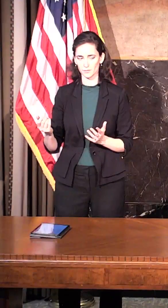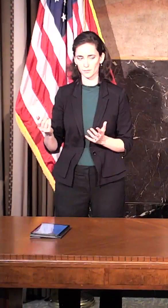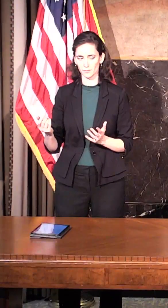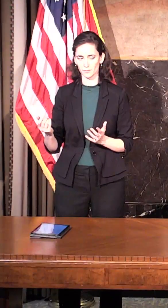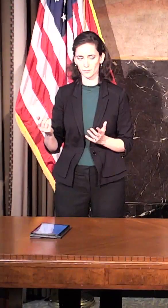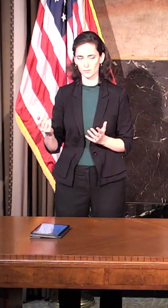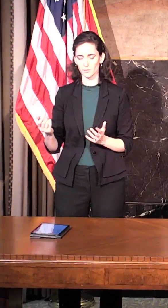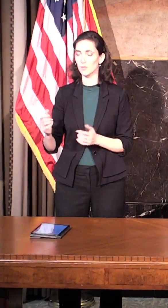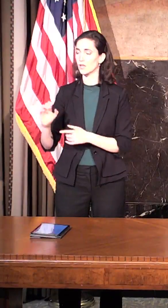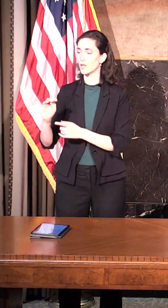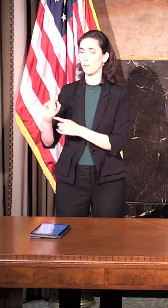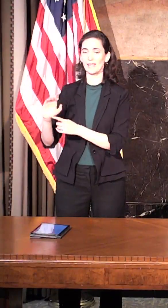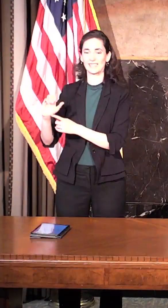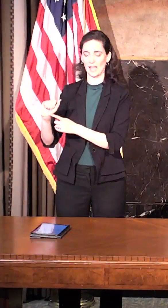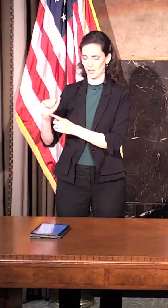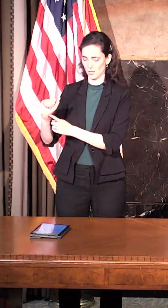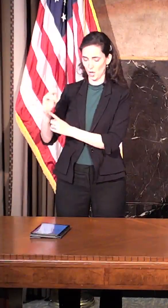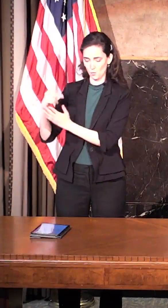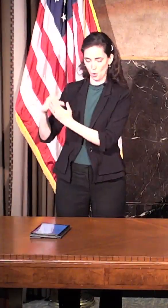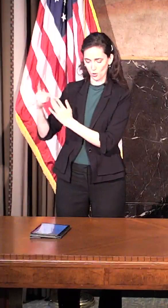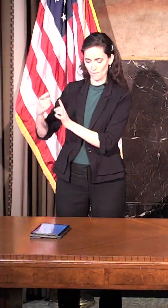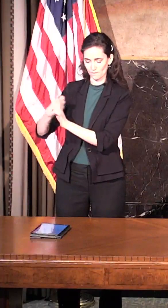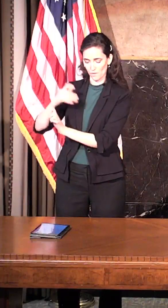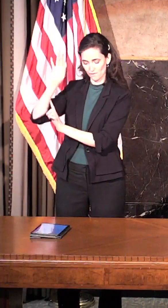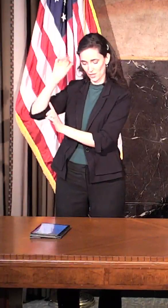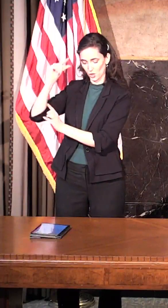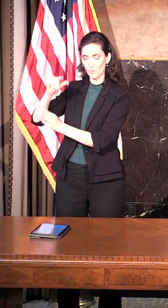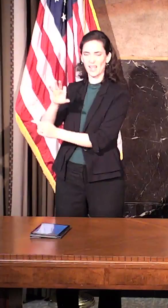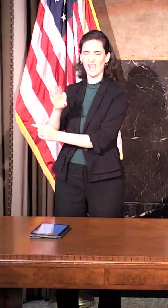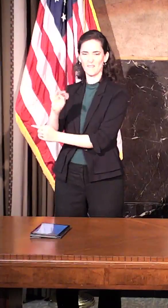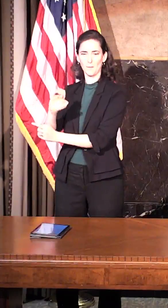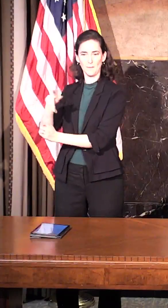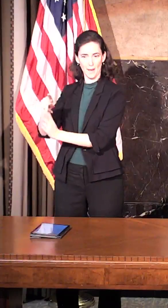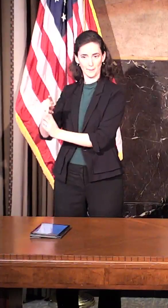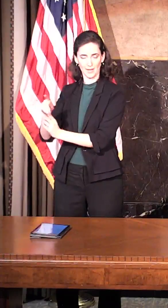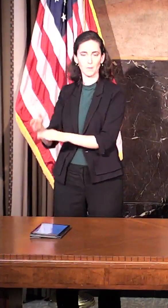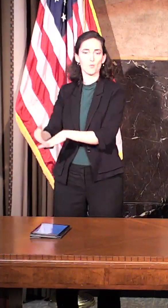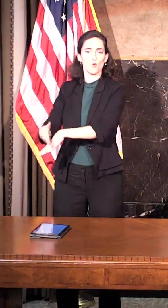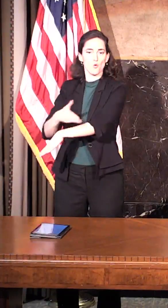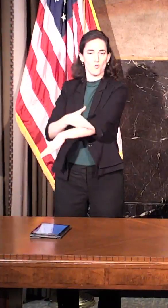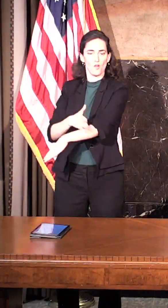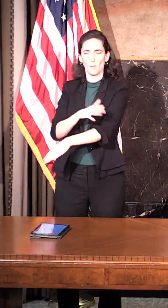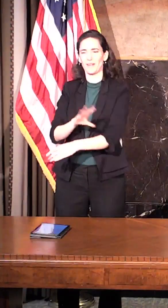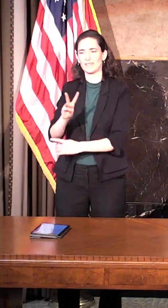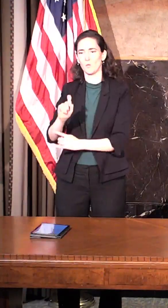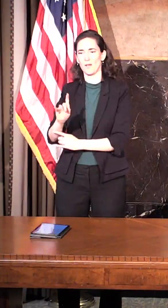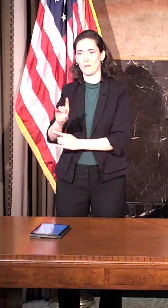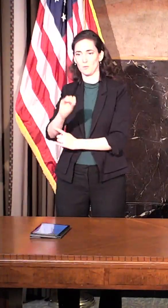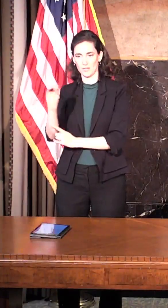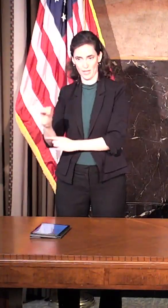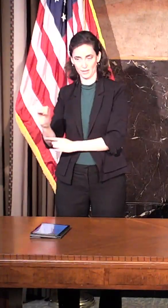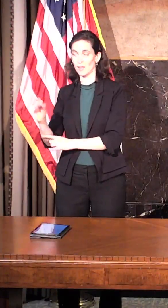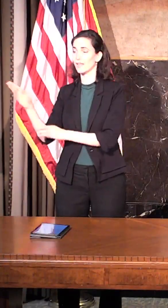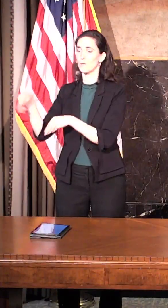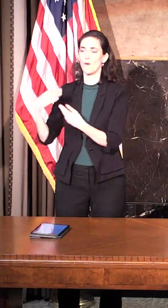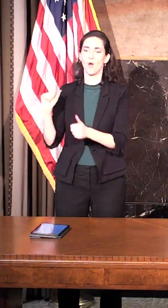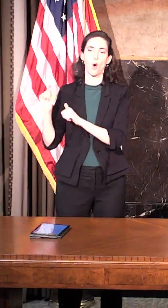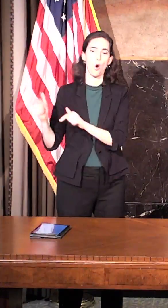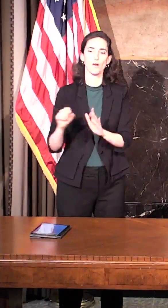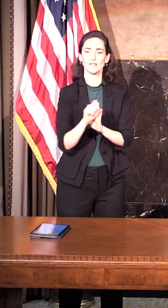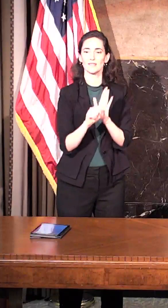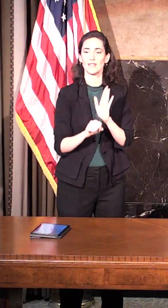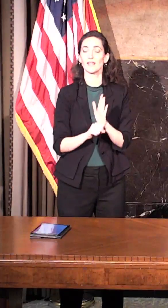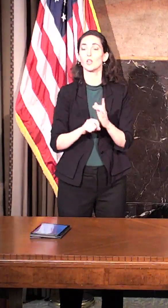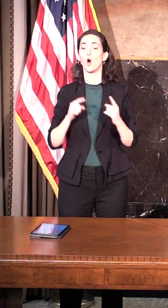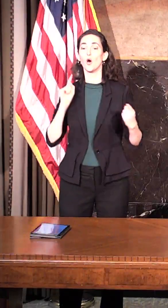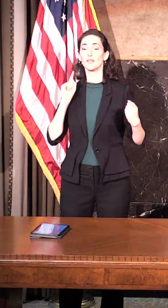portion of the Medicaid program paid for by the federal government. That has been extended to all states, at least through the end of the